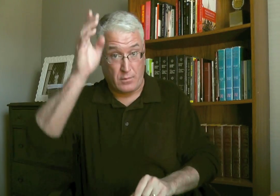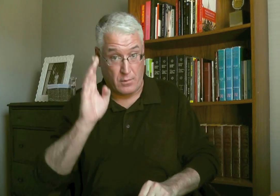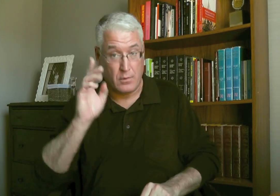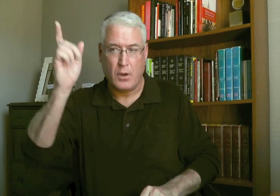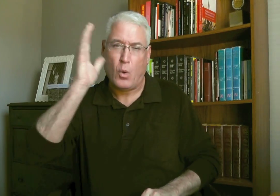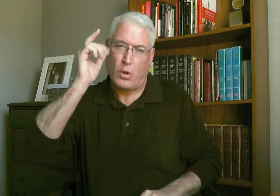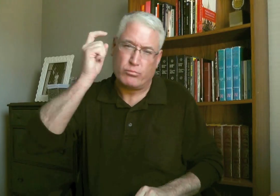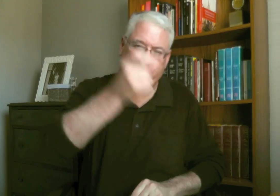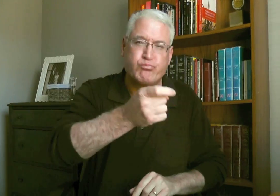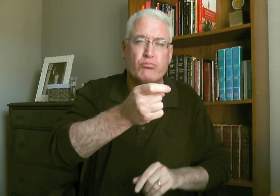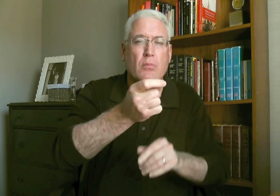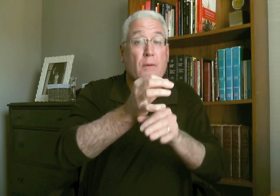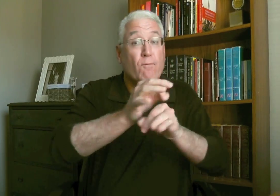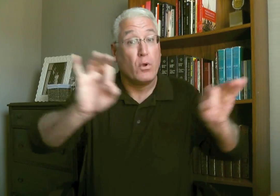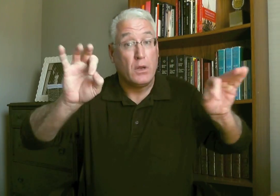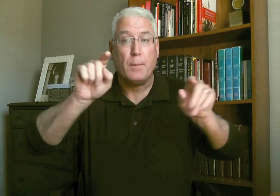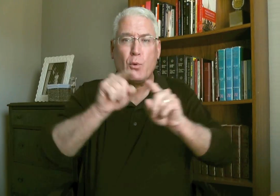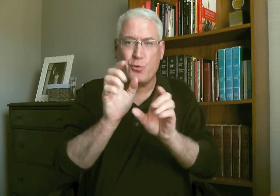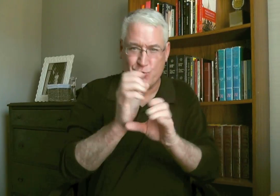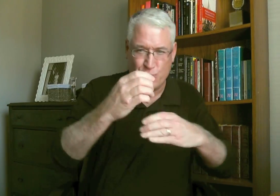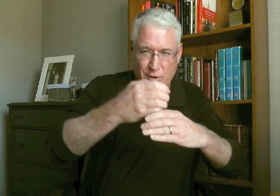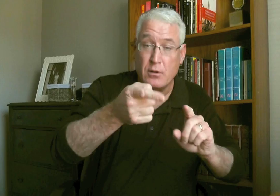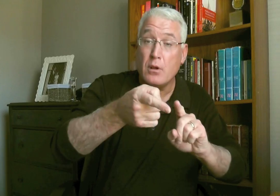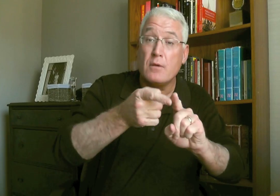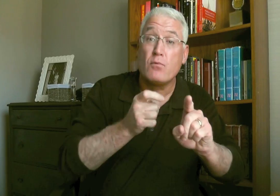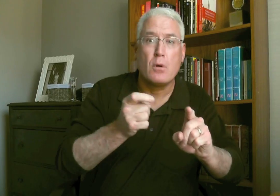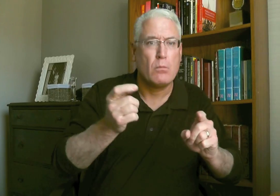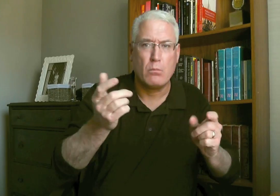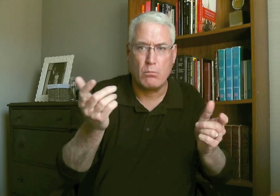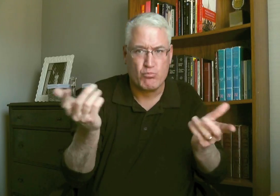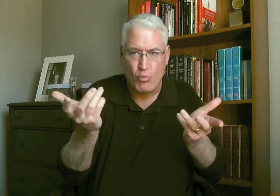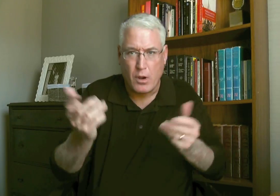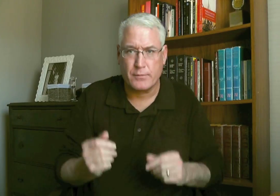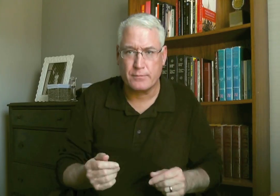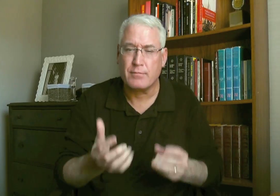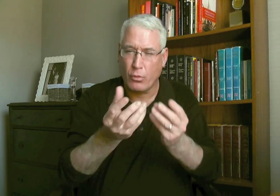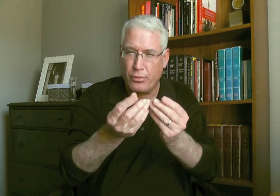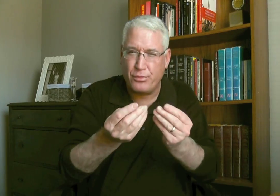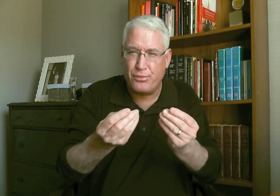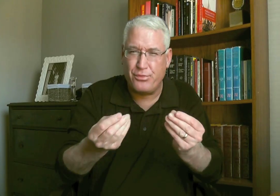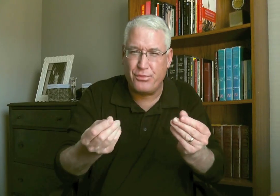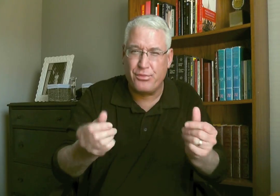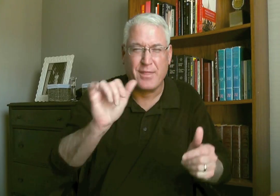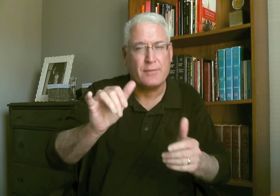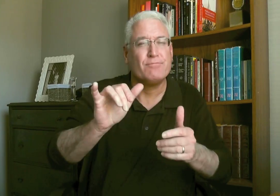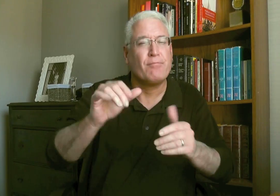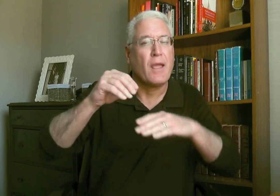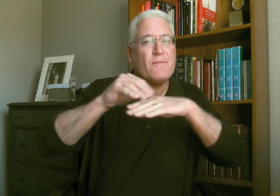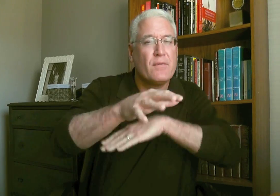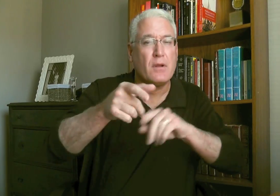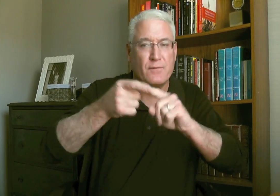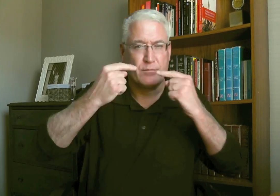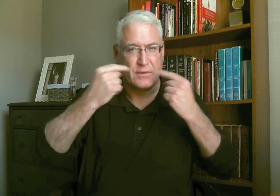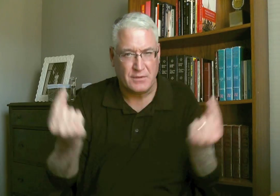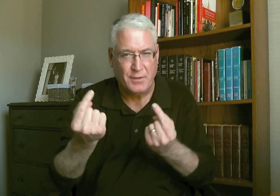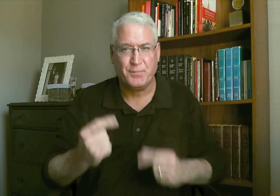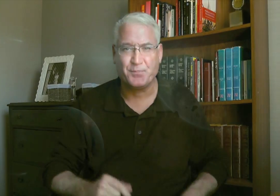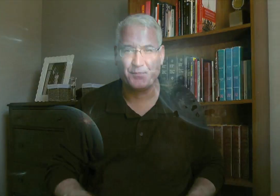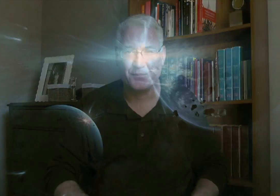have mercy to give freedom to creation. Freedom from what? Well, from decay. That's the effects of